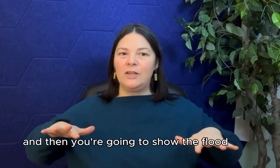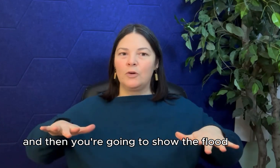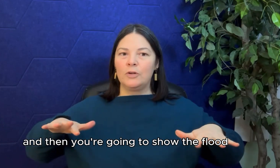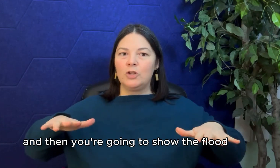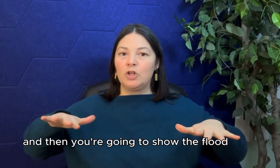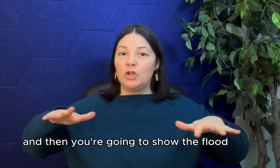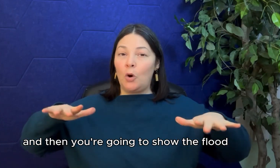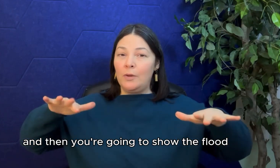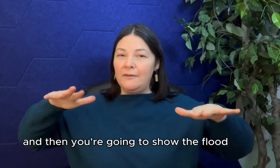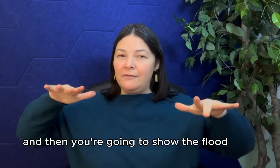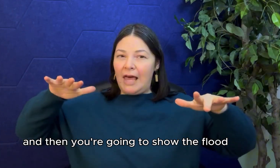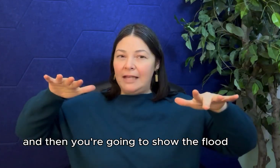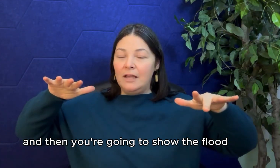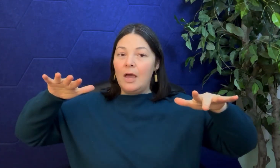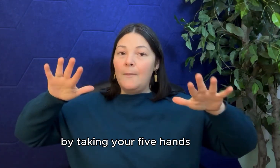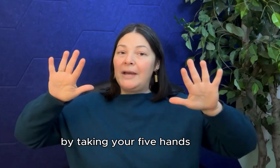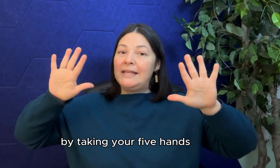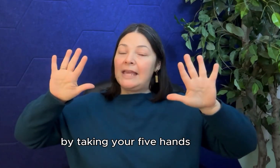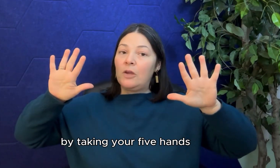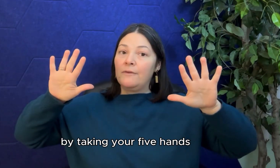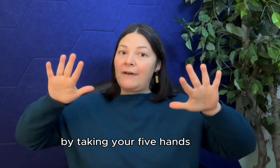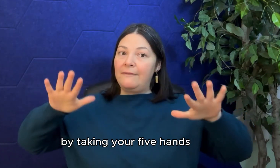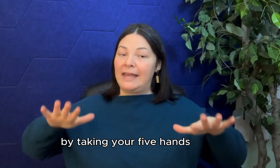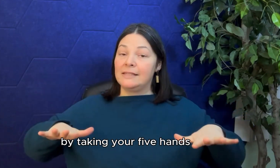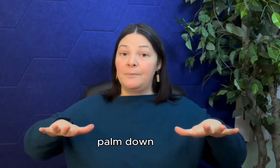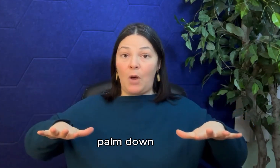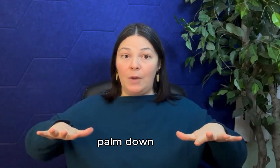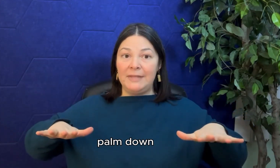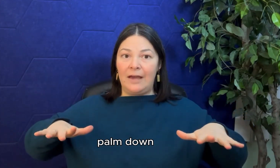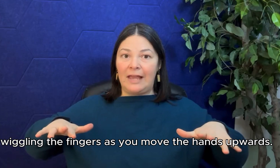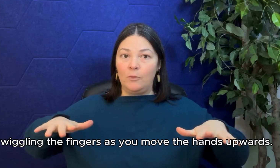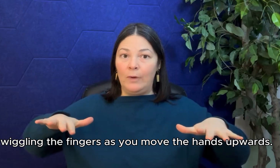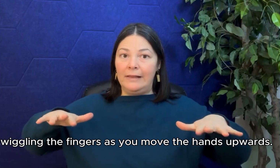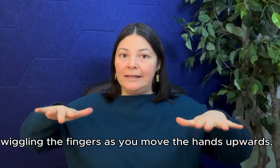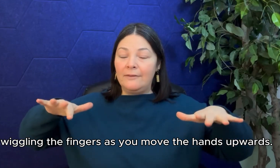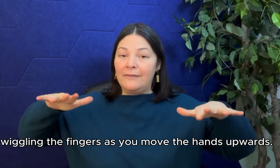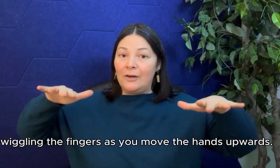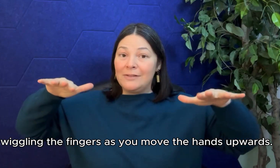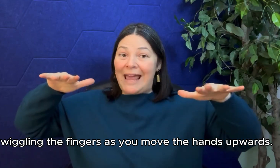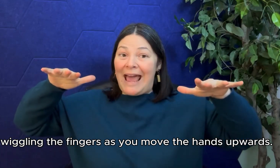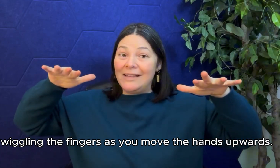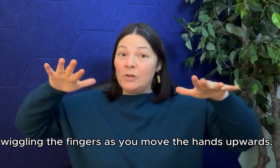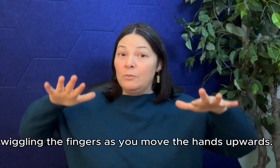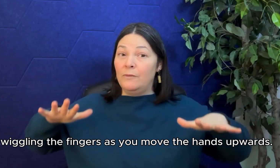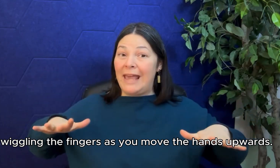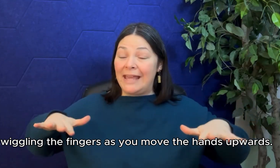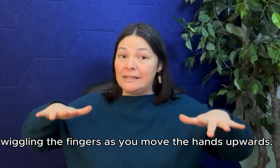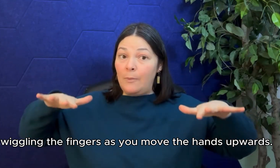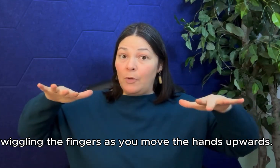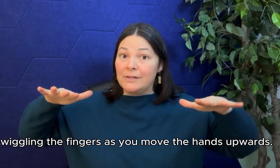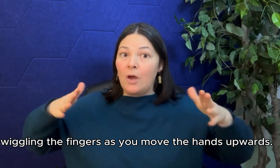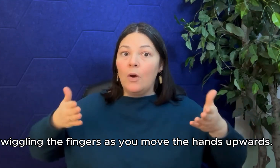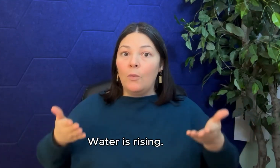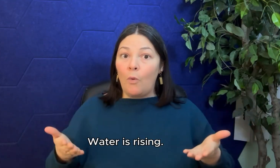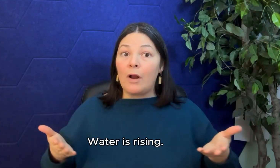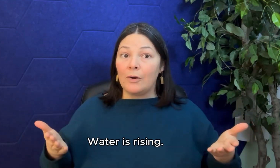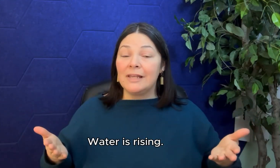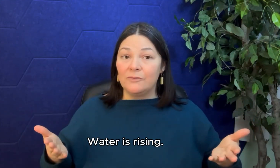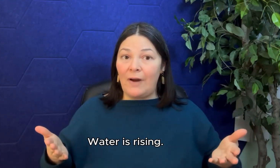going to show the flood by taking your 5 hands palm down and wiggling the fingers as you move the hands upwards. Water is